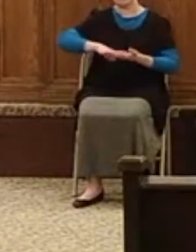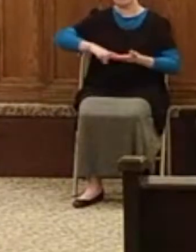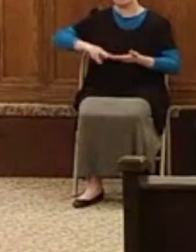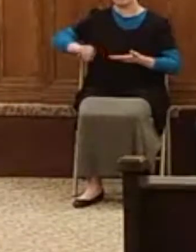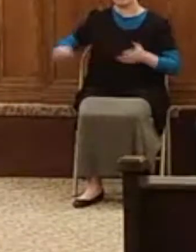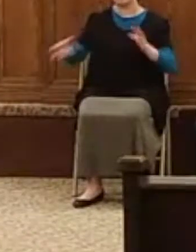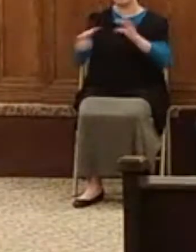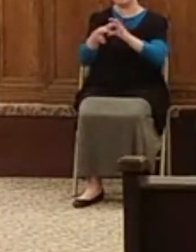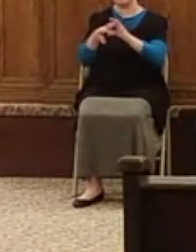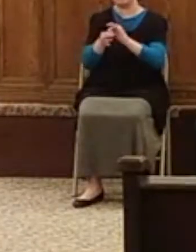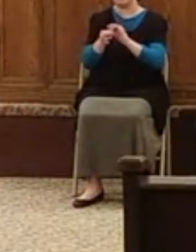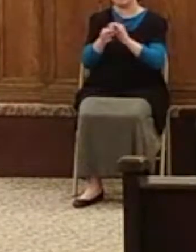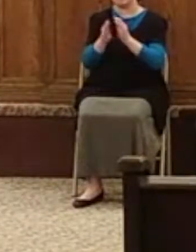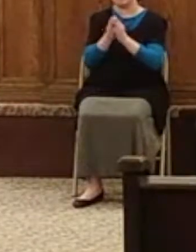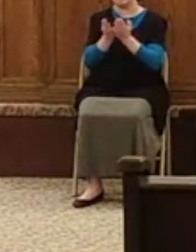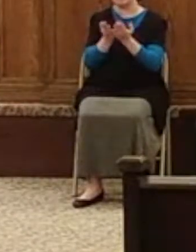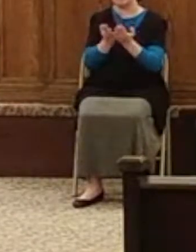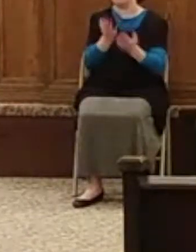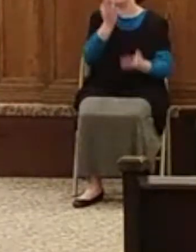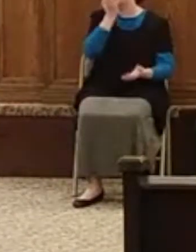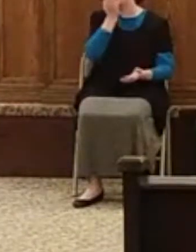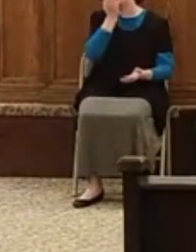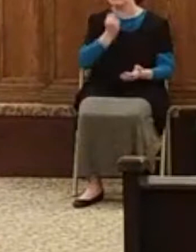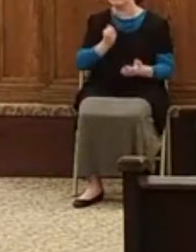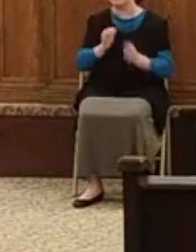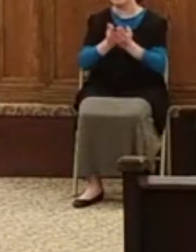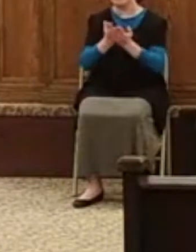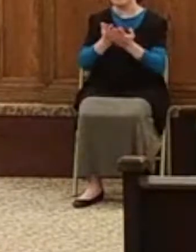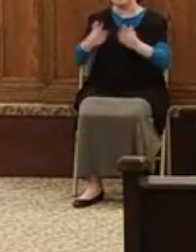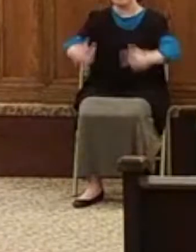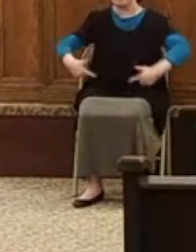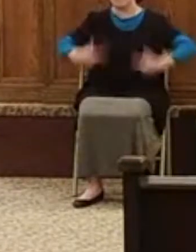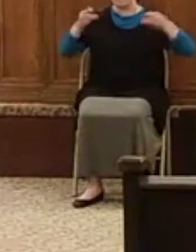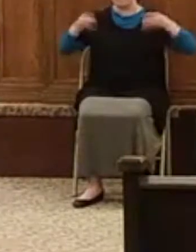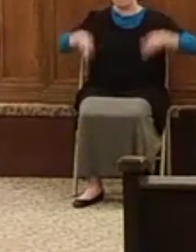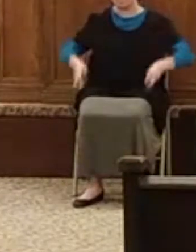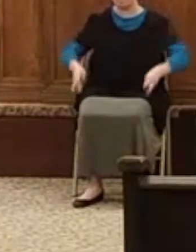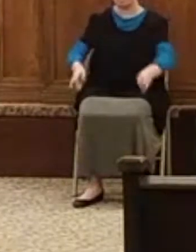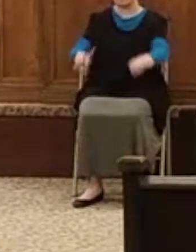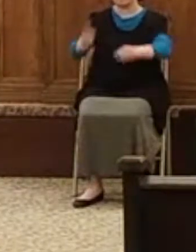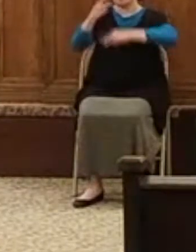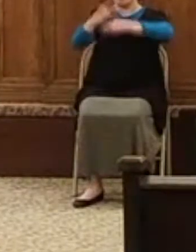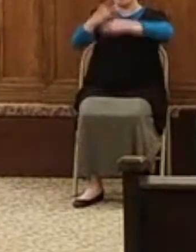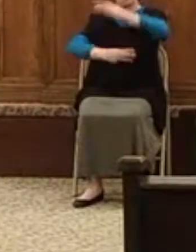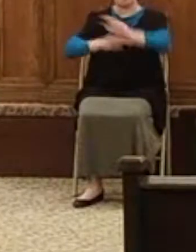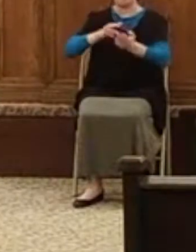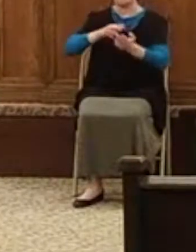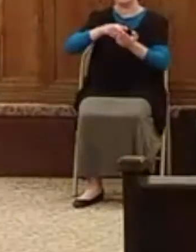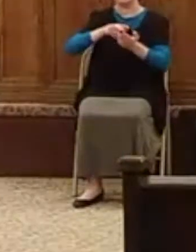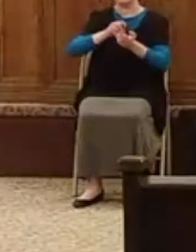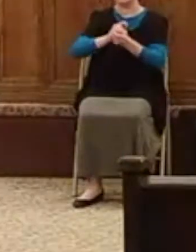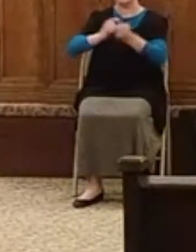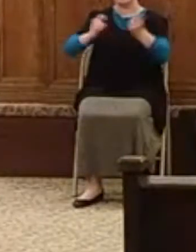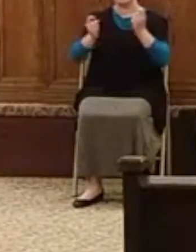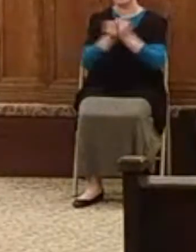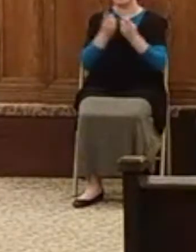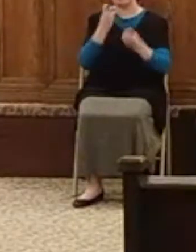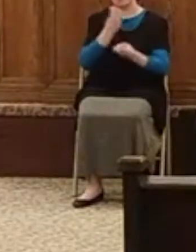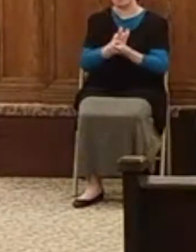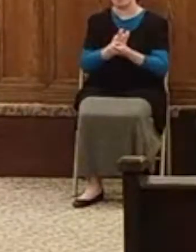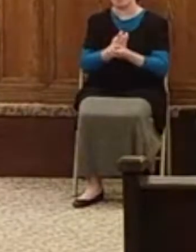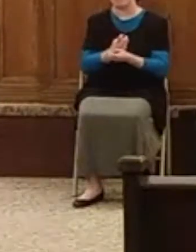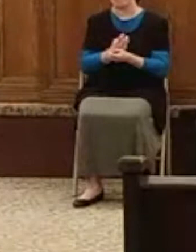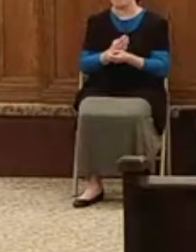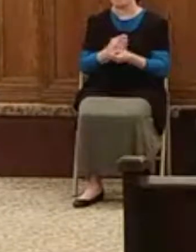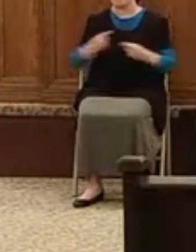any connection with biblical values or biblical lifestyles. Our world has slowly become hardened